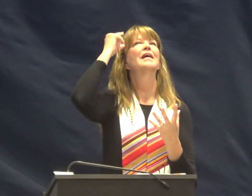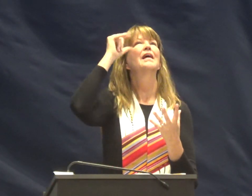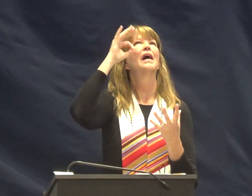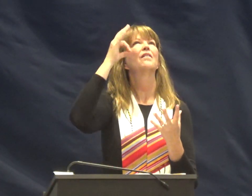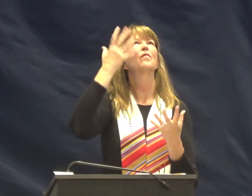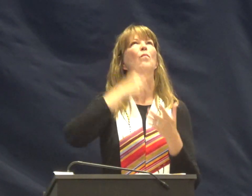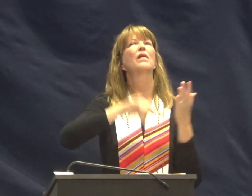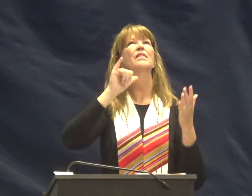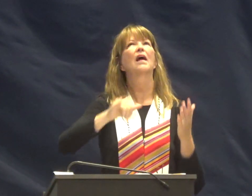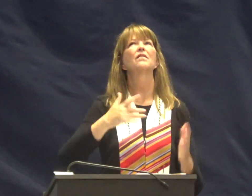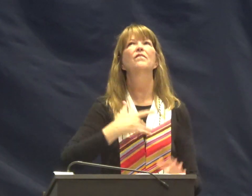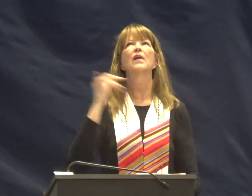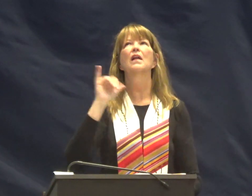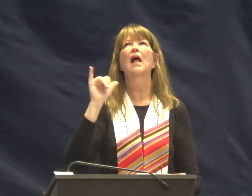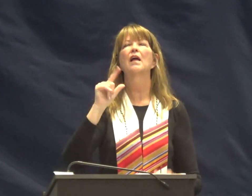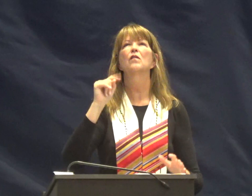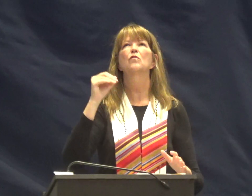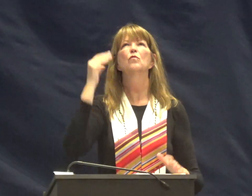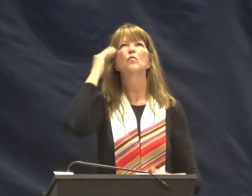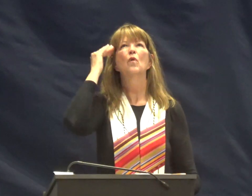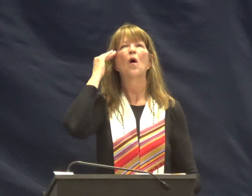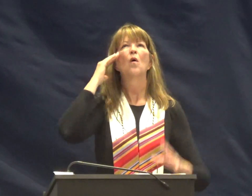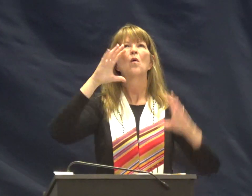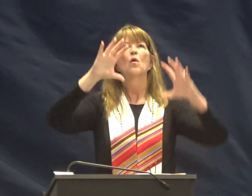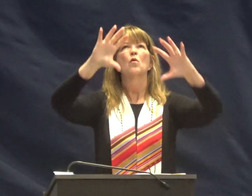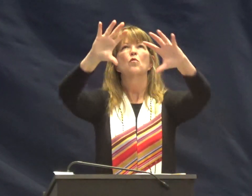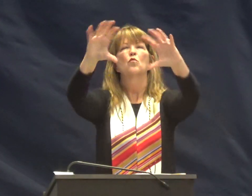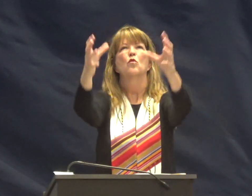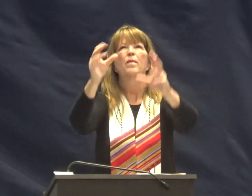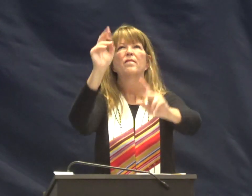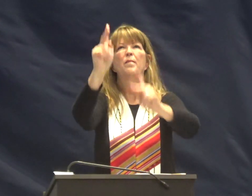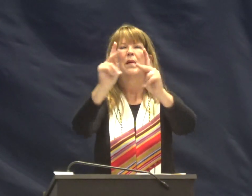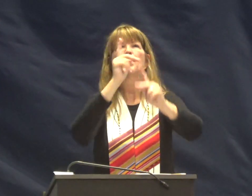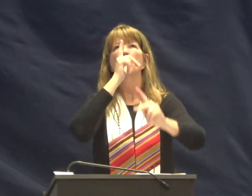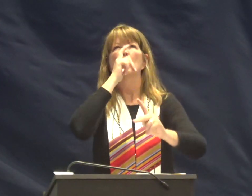there. So can you imagine what it would feel like to know